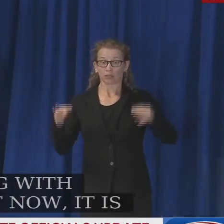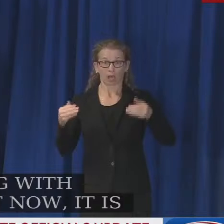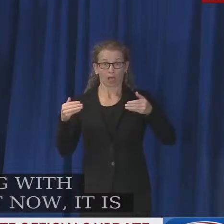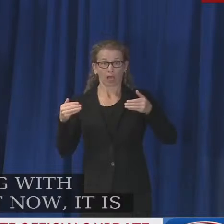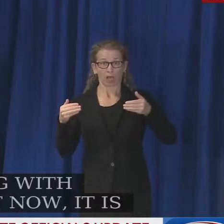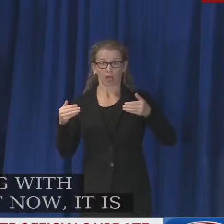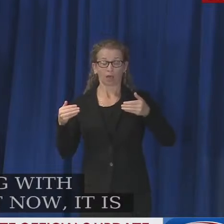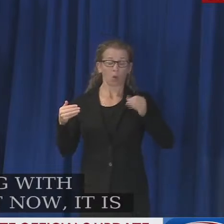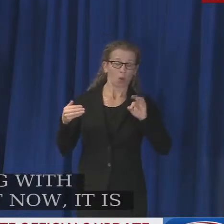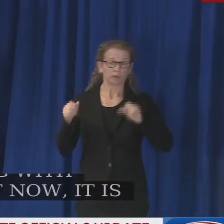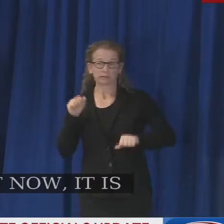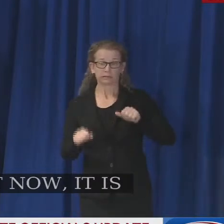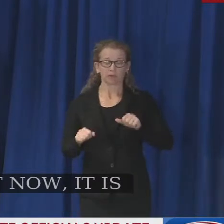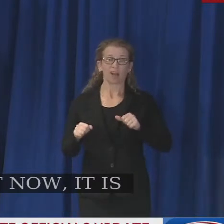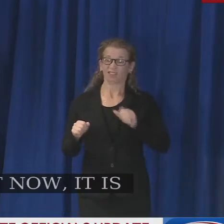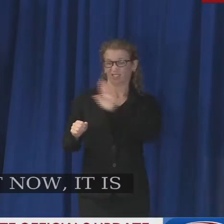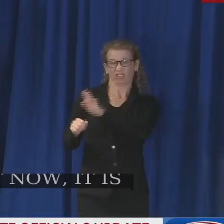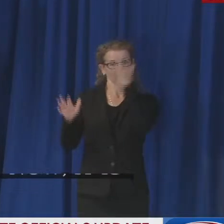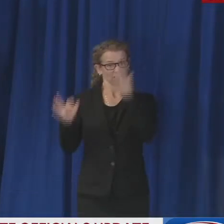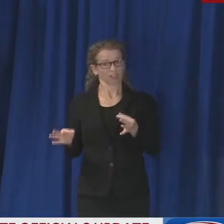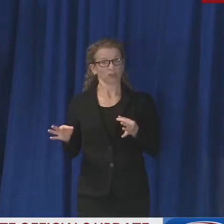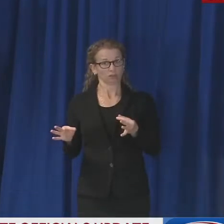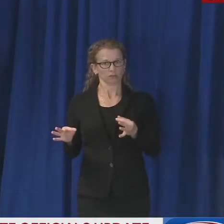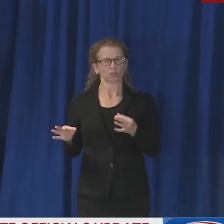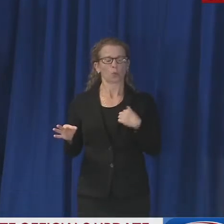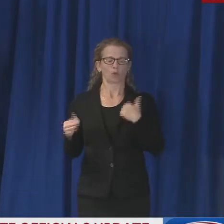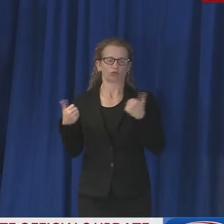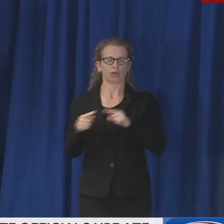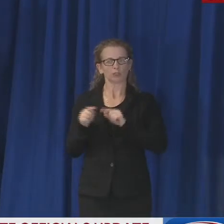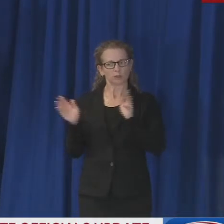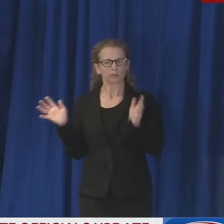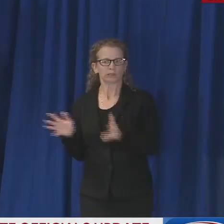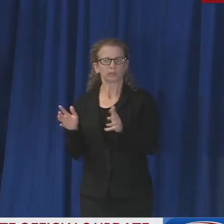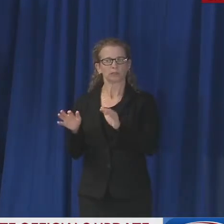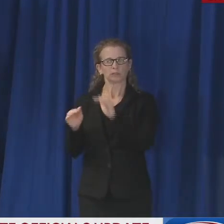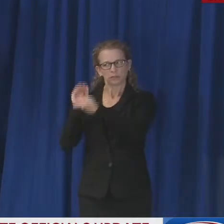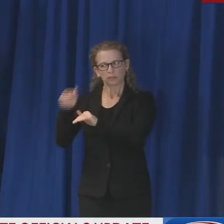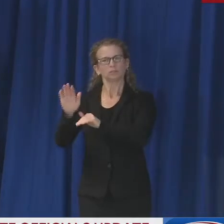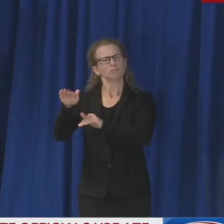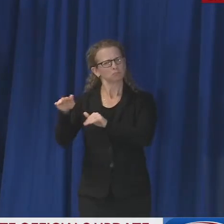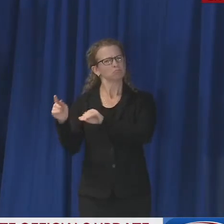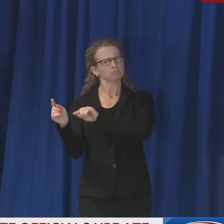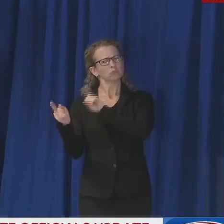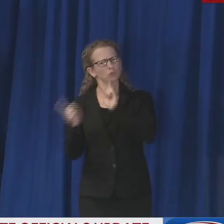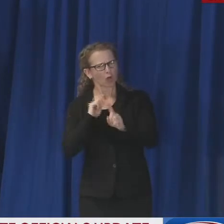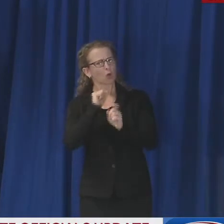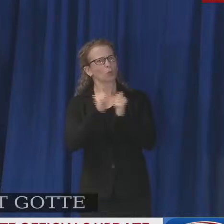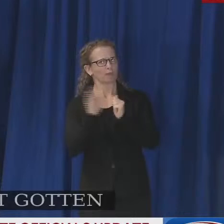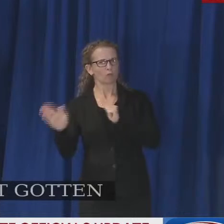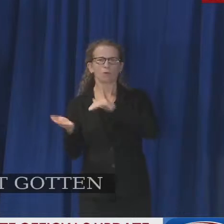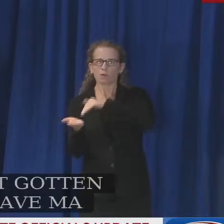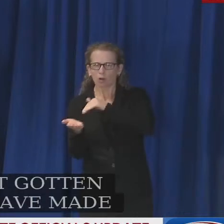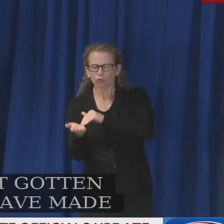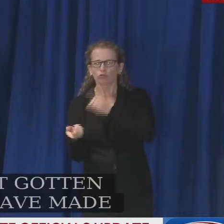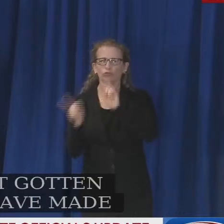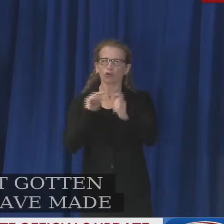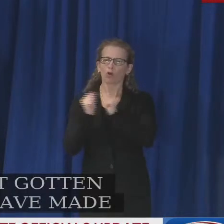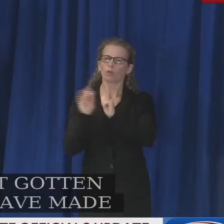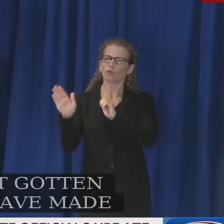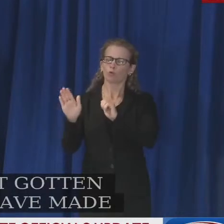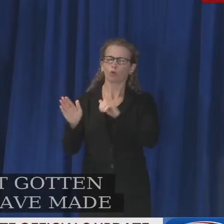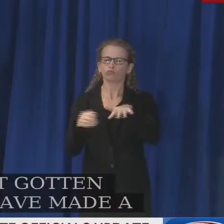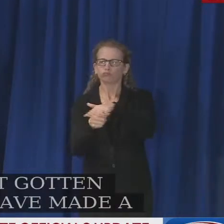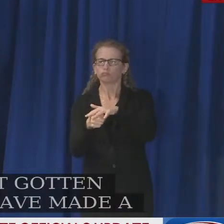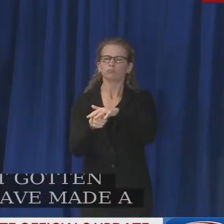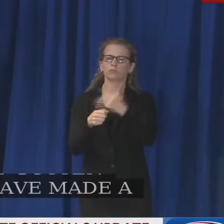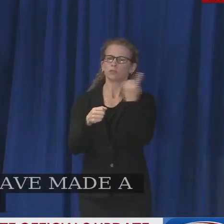to. So again, you know, I think it's really, you know, asking their doctors and their local providers to have that discussion, right, from